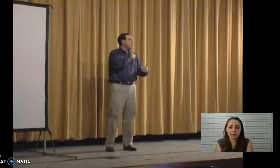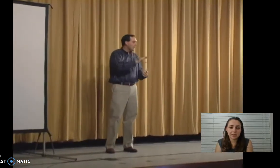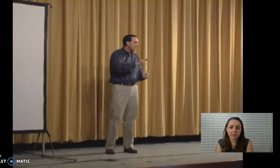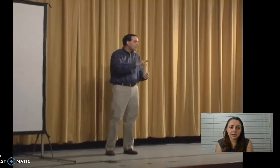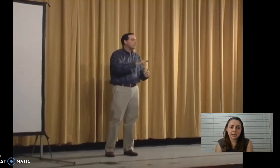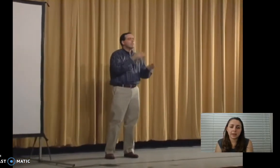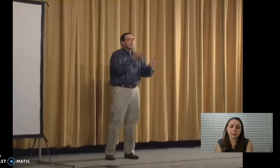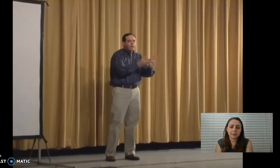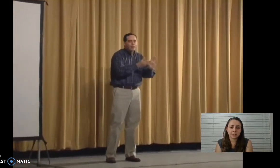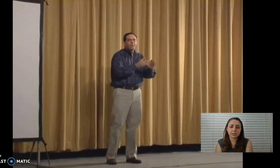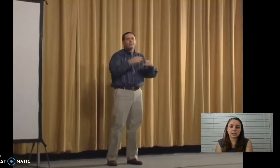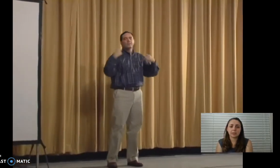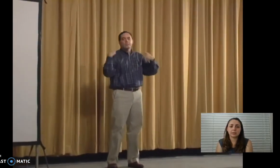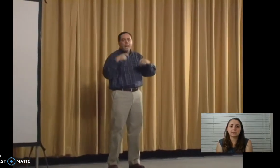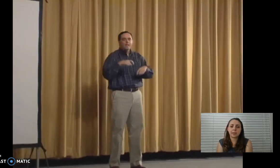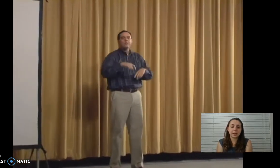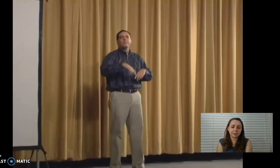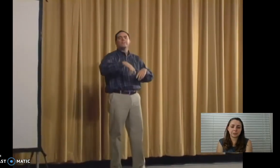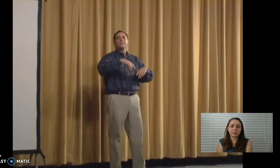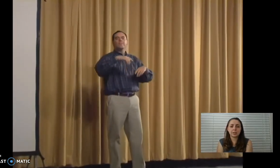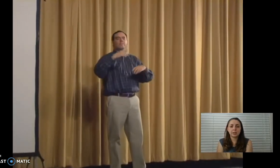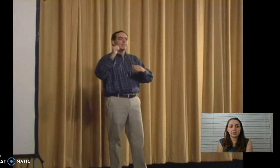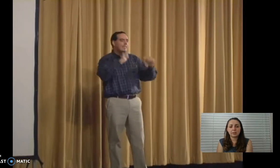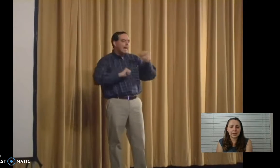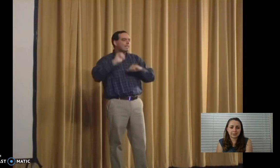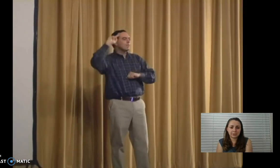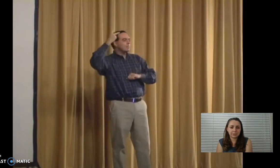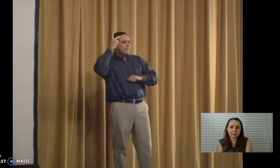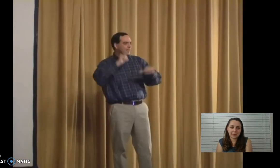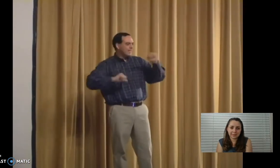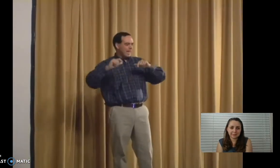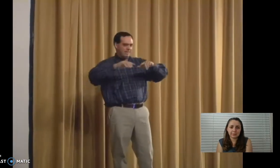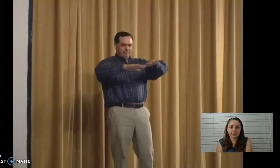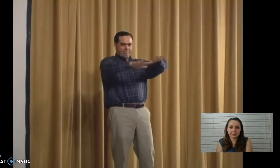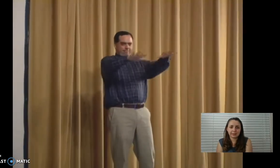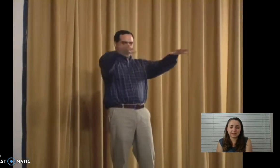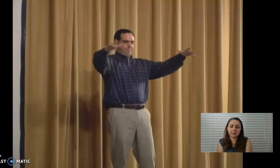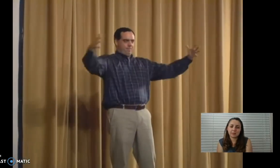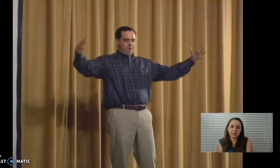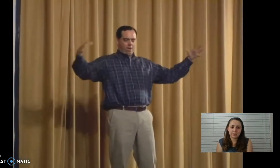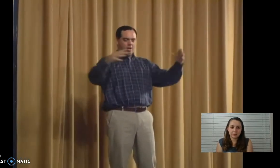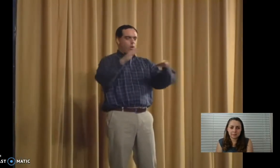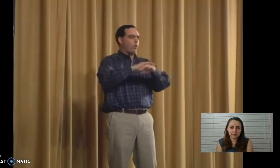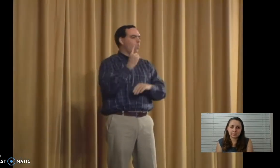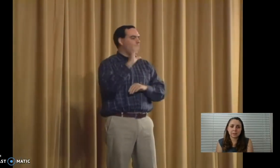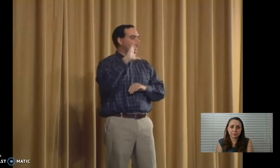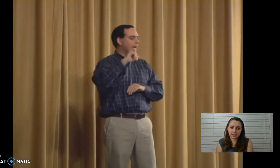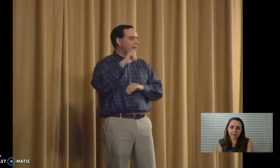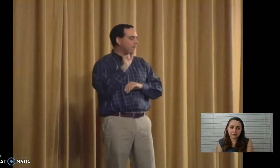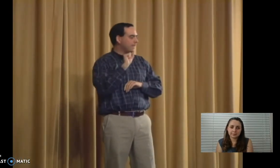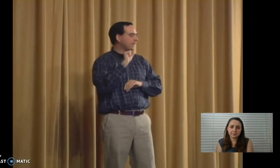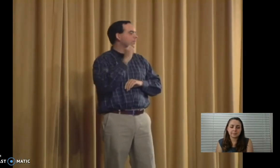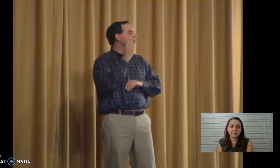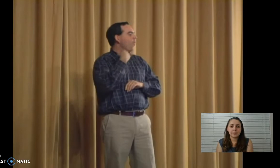areas of study, like religion, psychology, Spanish, science, politics, a large